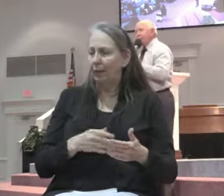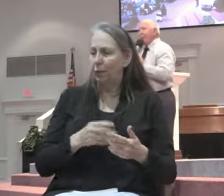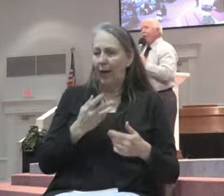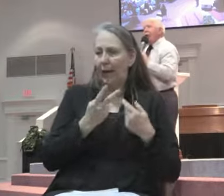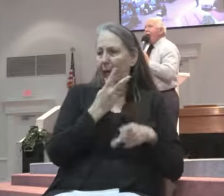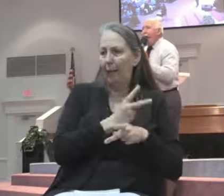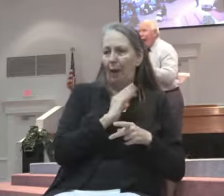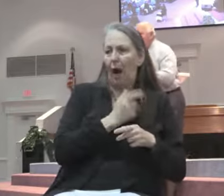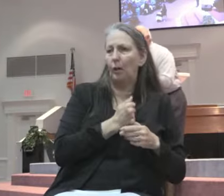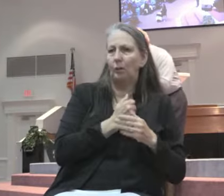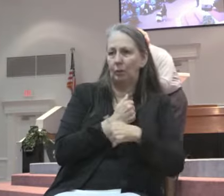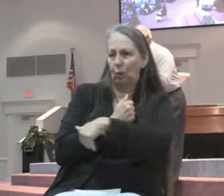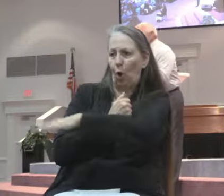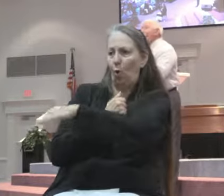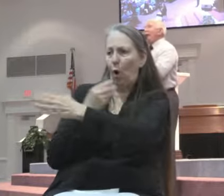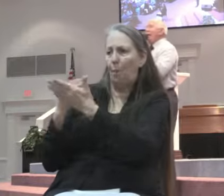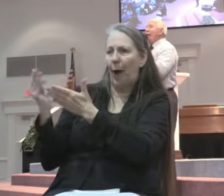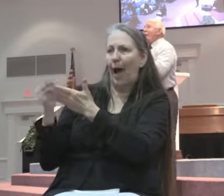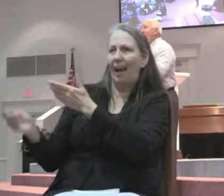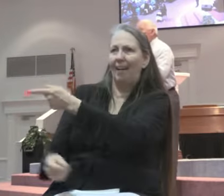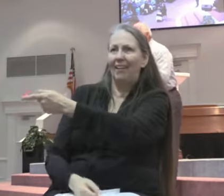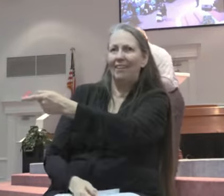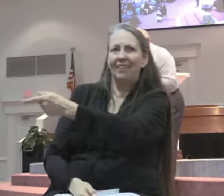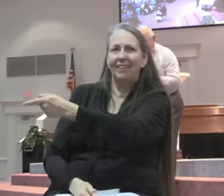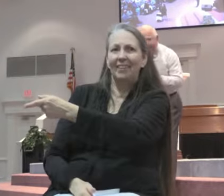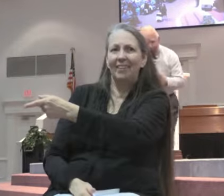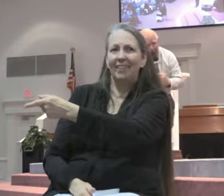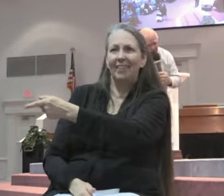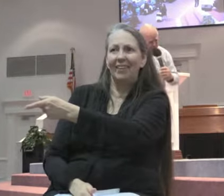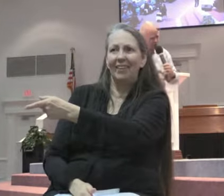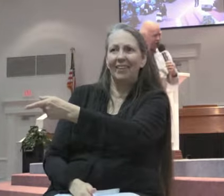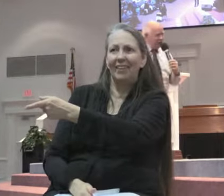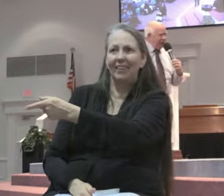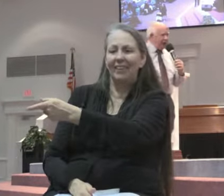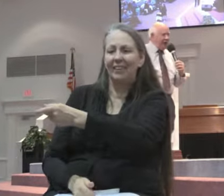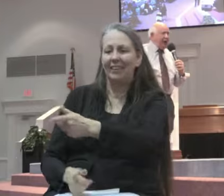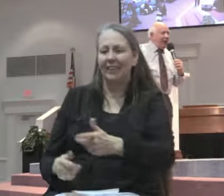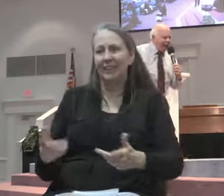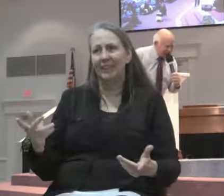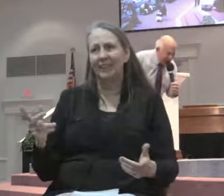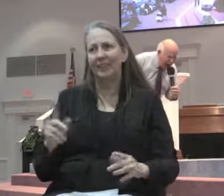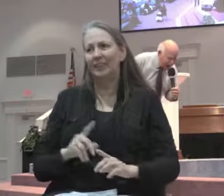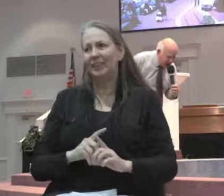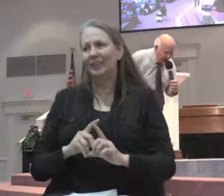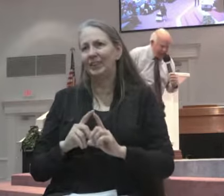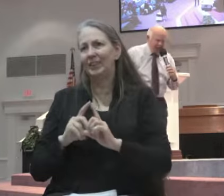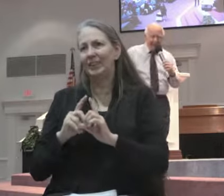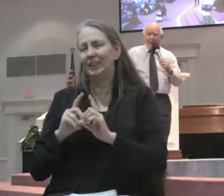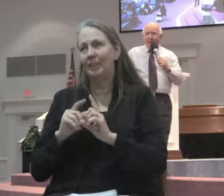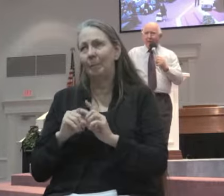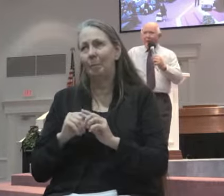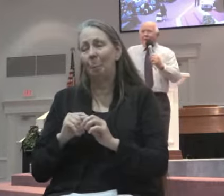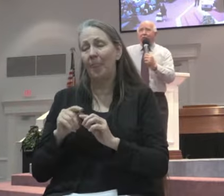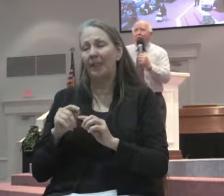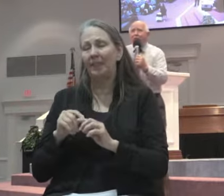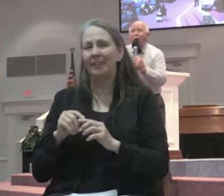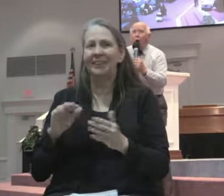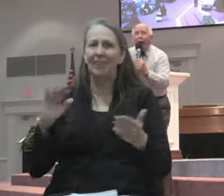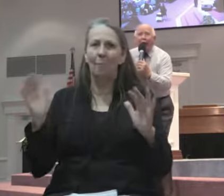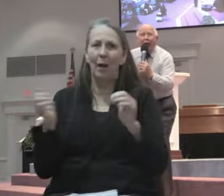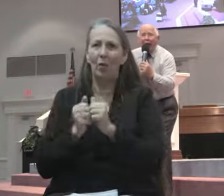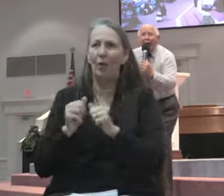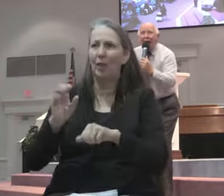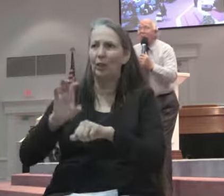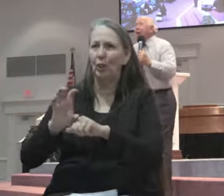some of it. And when they went to the church, hit the altar, there were